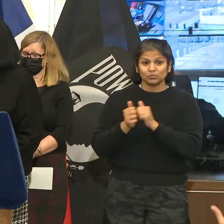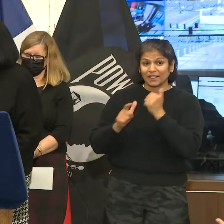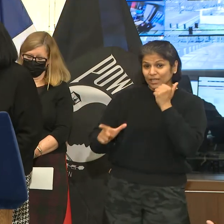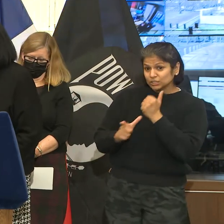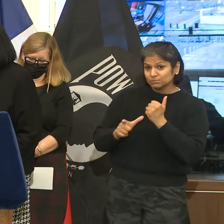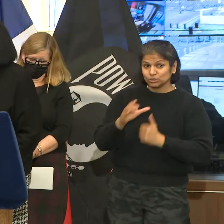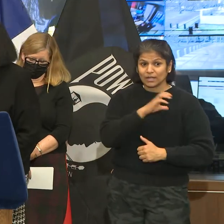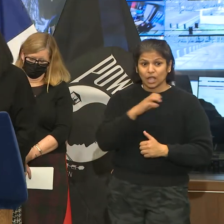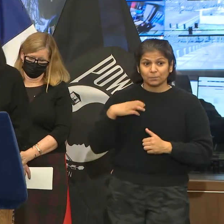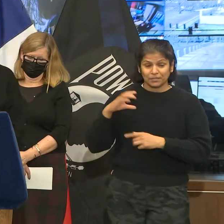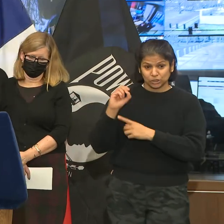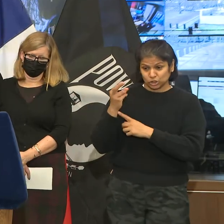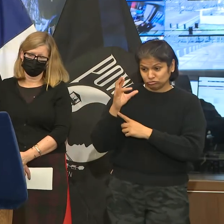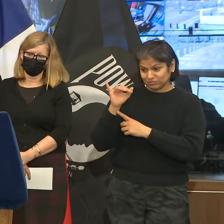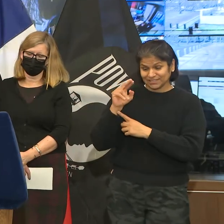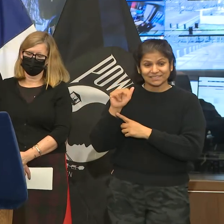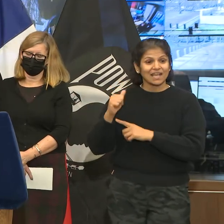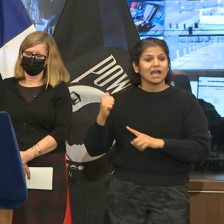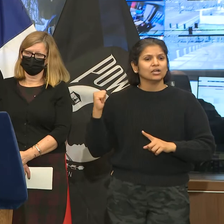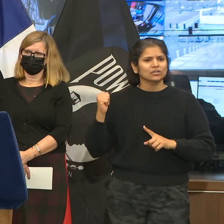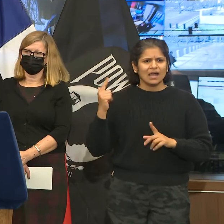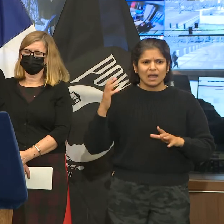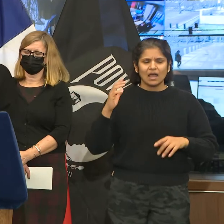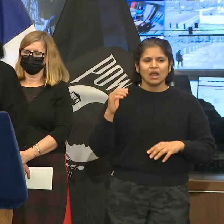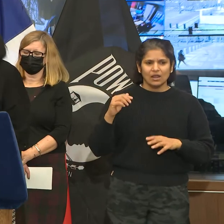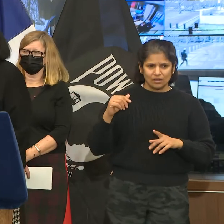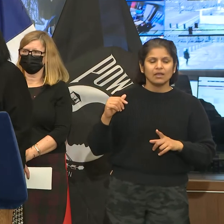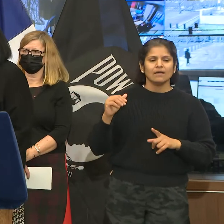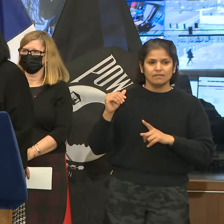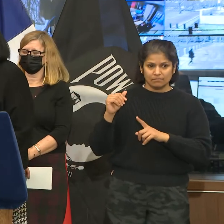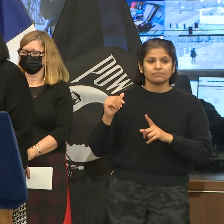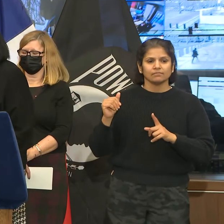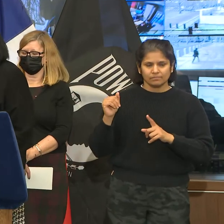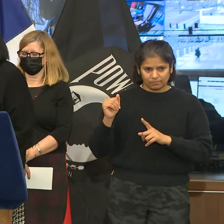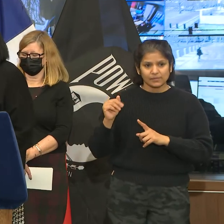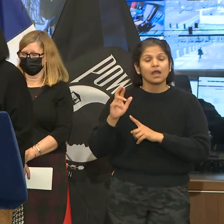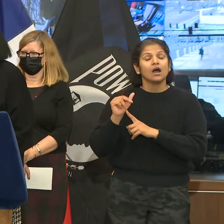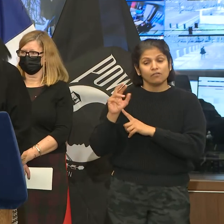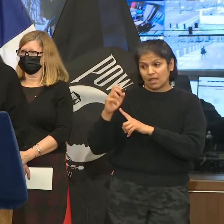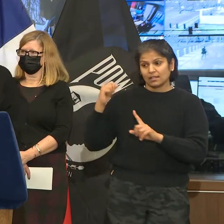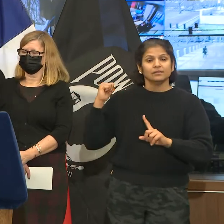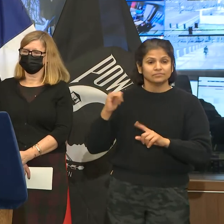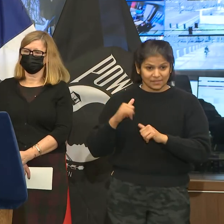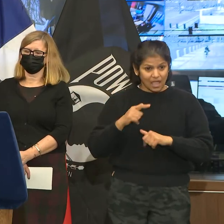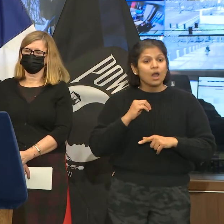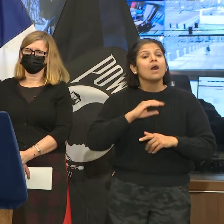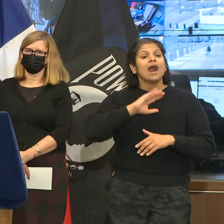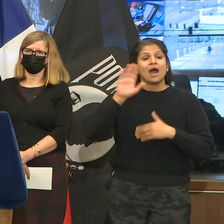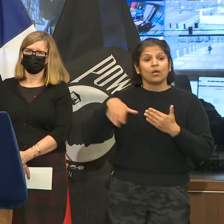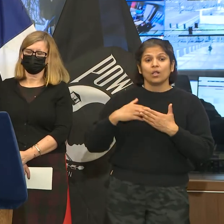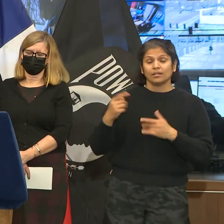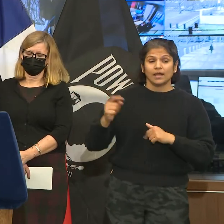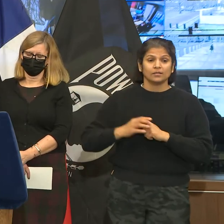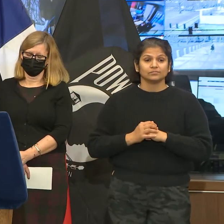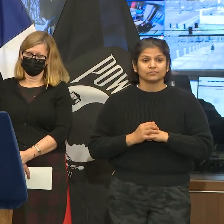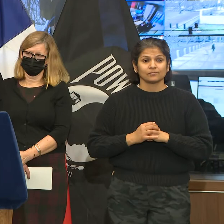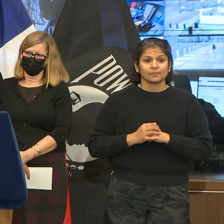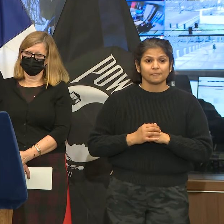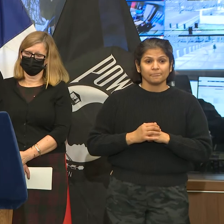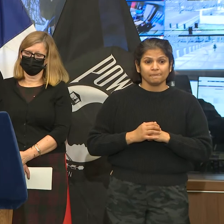to working with you, because you worked on the front line, right? You fought on the front line. This is the front